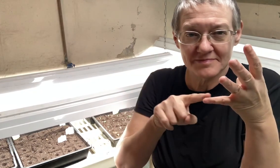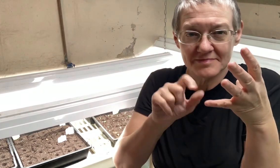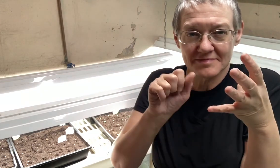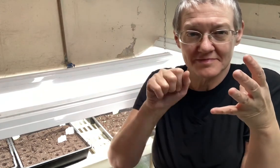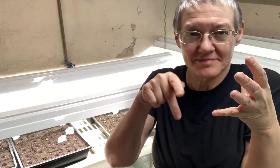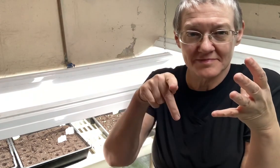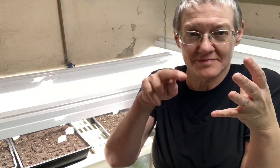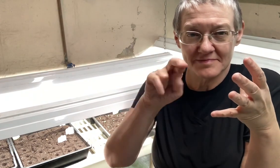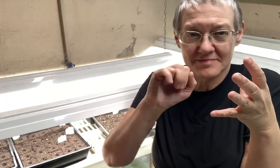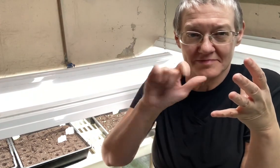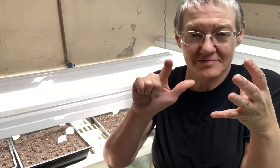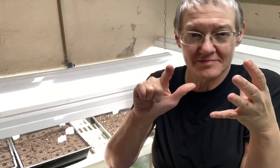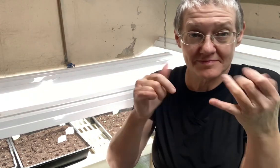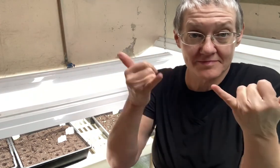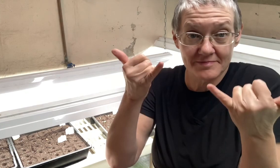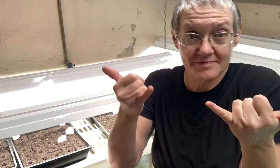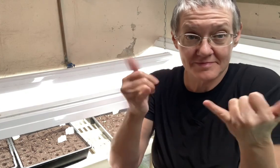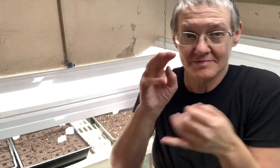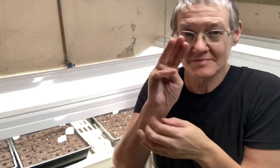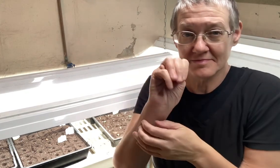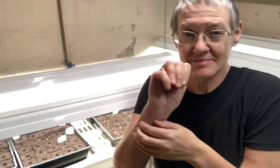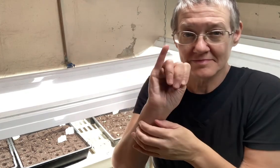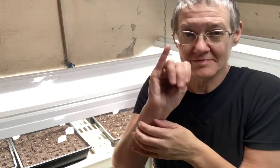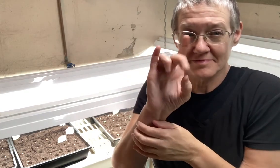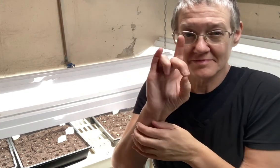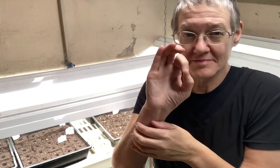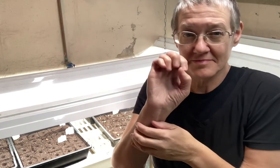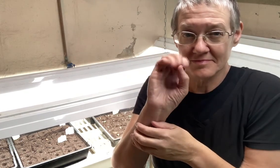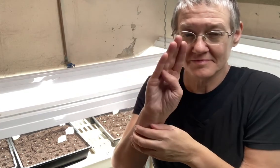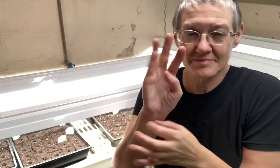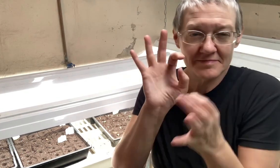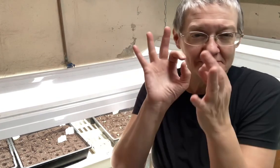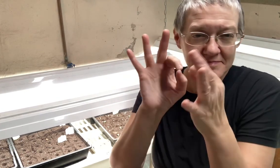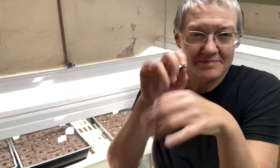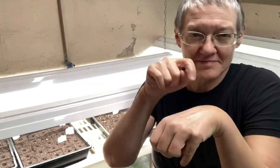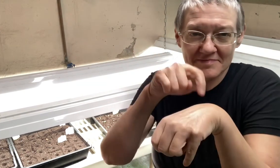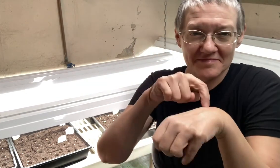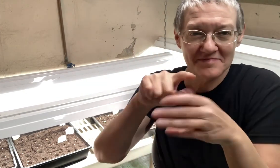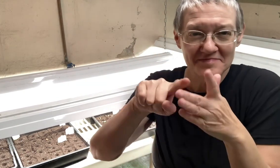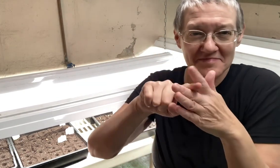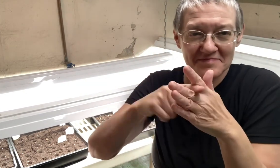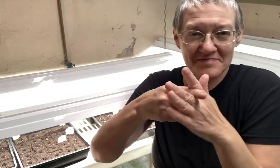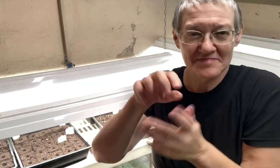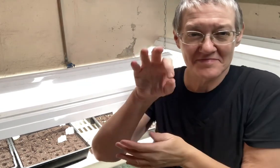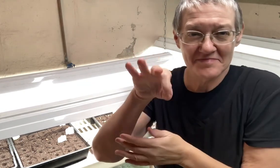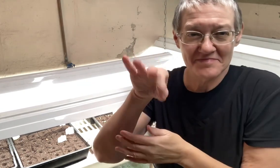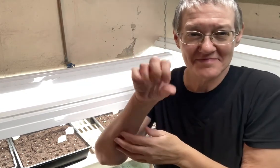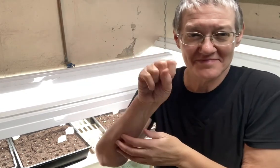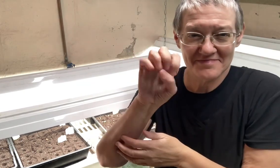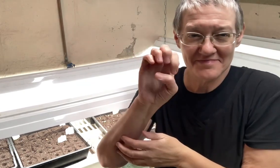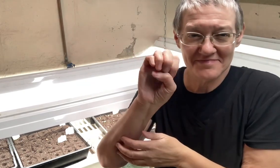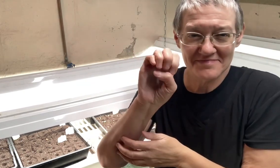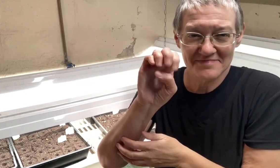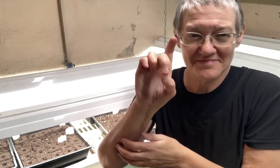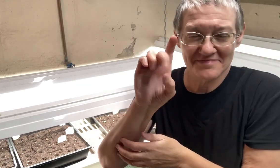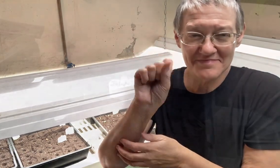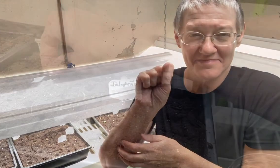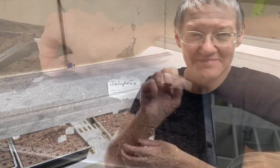last frost is at the end of April. Now it's mid-February right now, and it's a perfect time